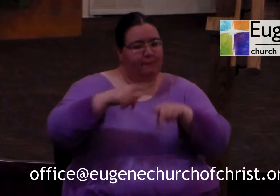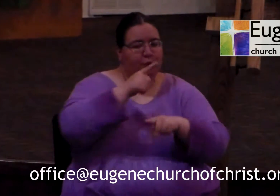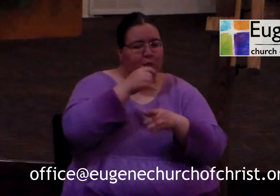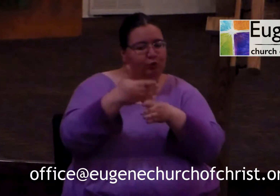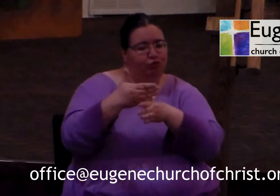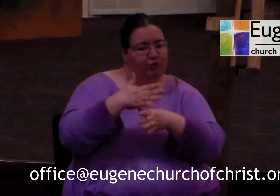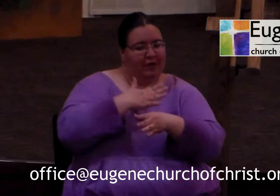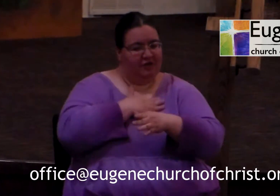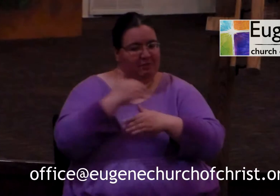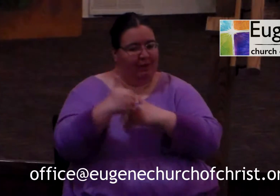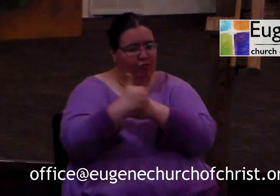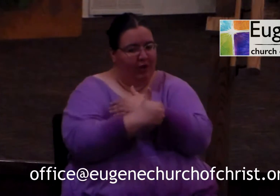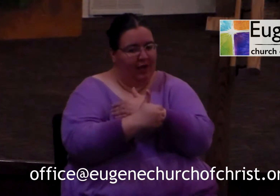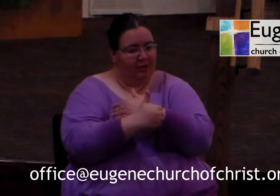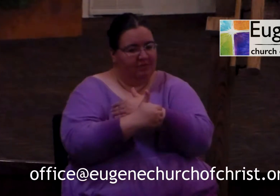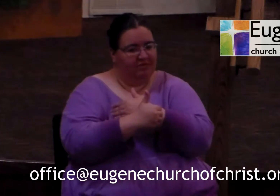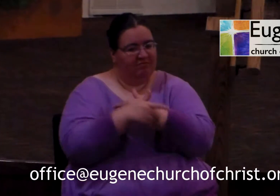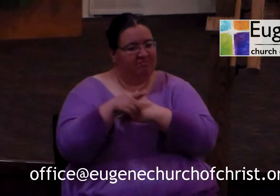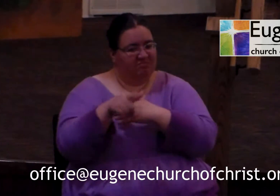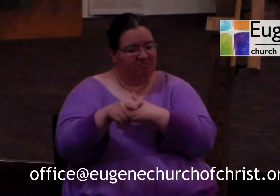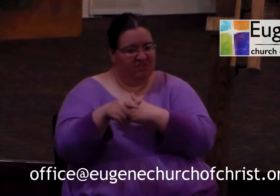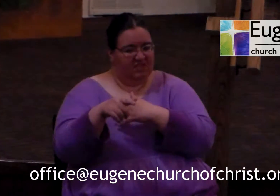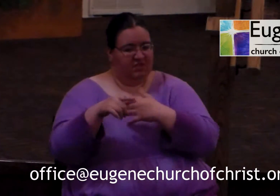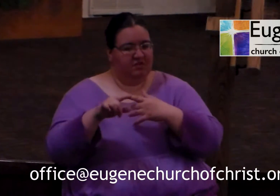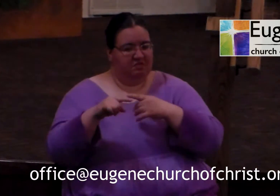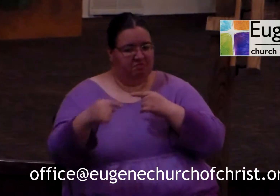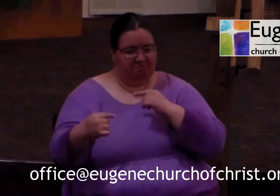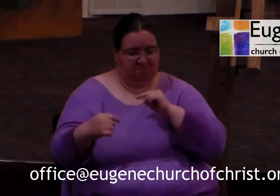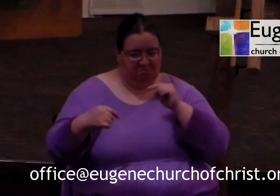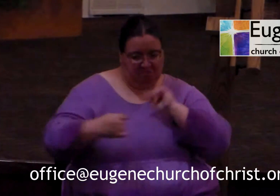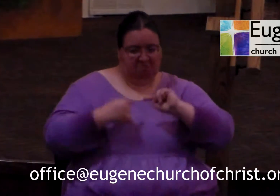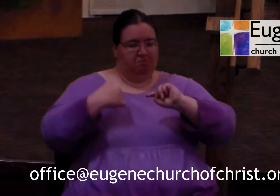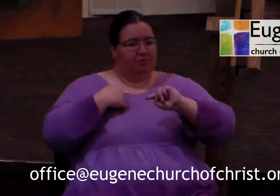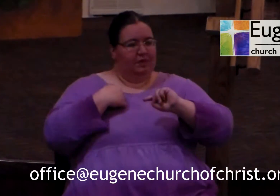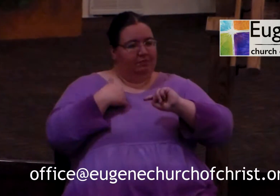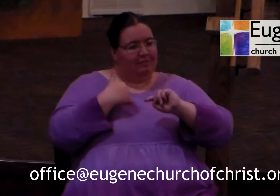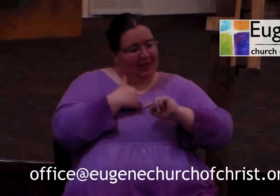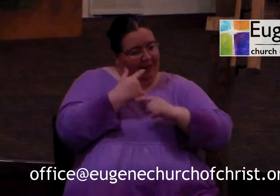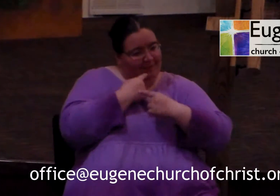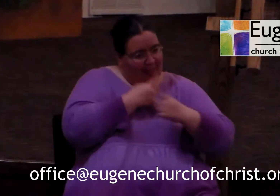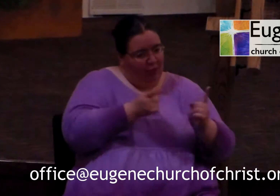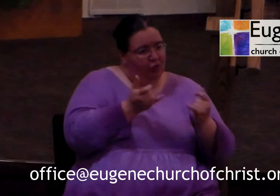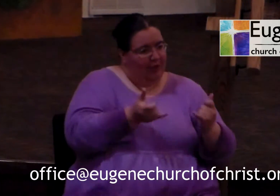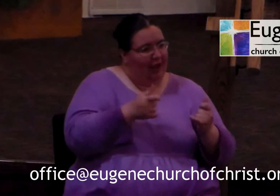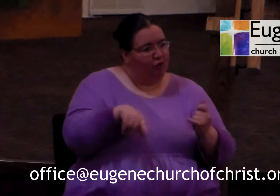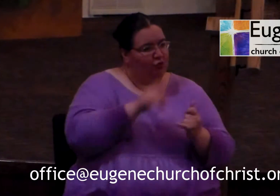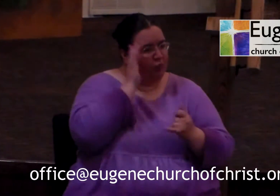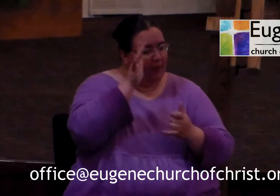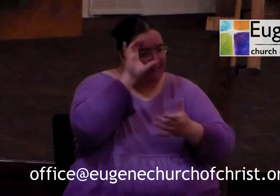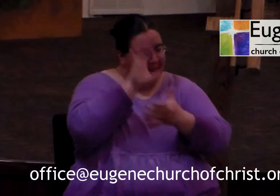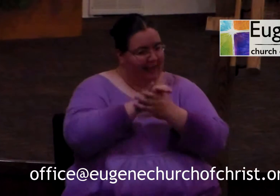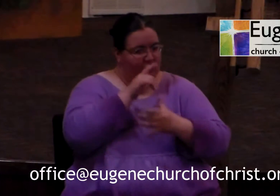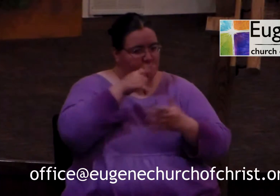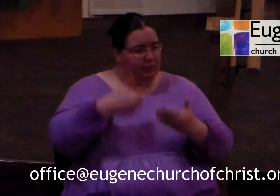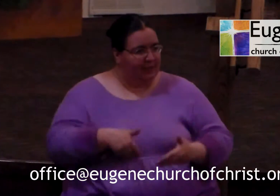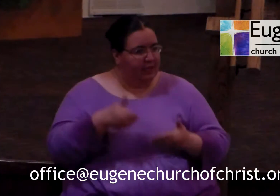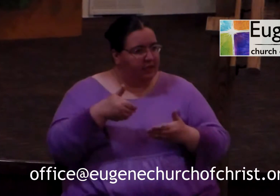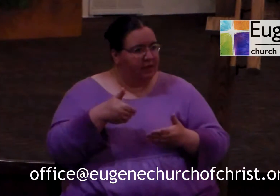when it does happen, you will believe that I am he. I tell you the truth, whoever accepts anyone I send accepts me. Whoever accepts me accepts the